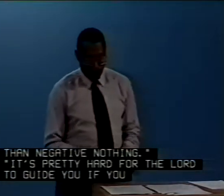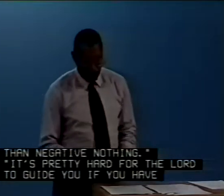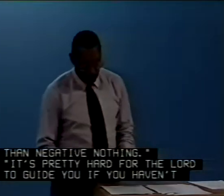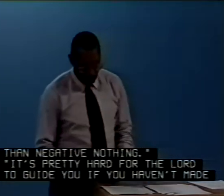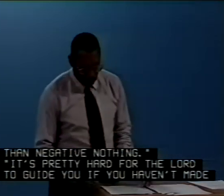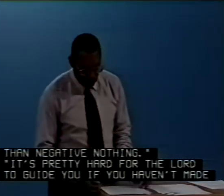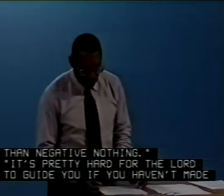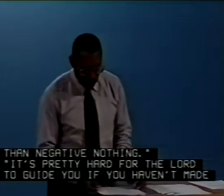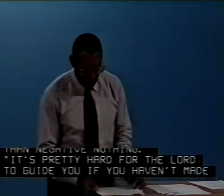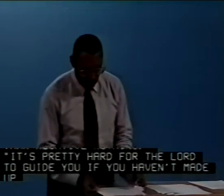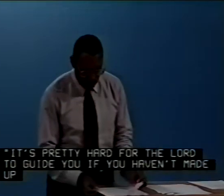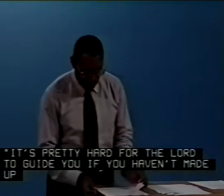which way you want to go.